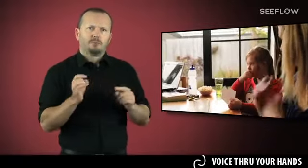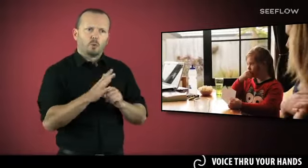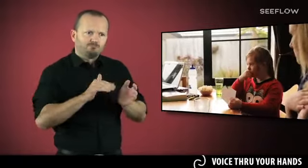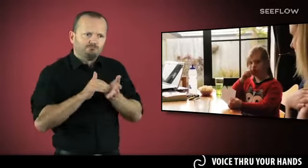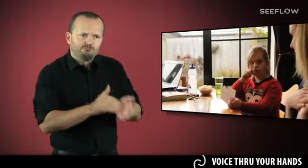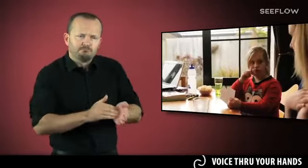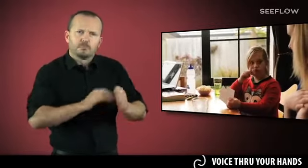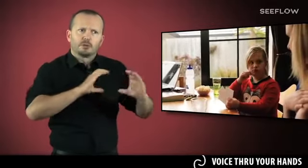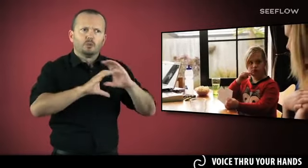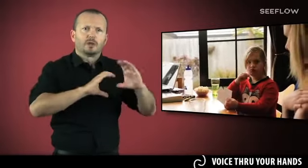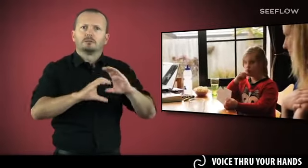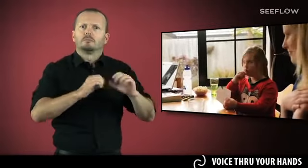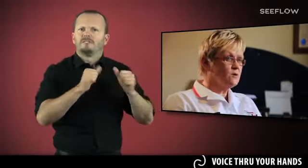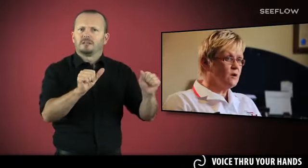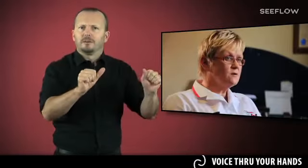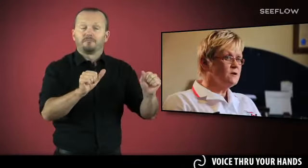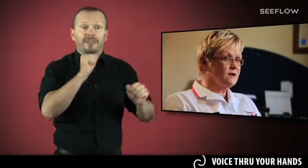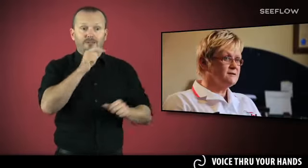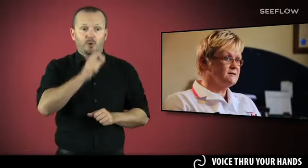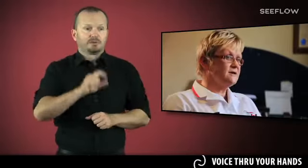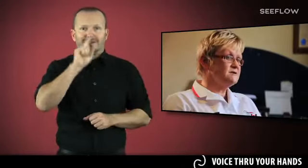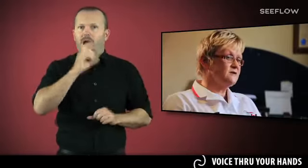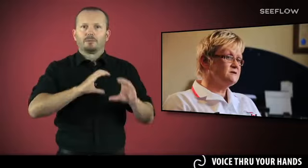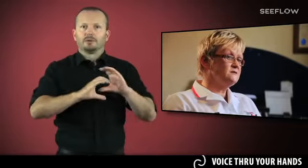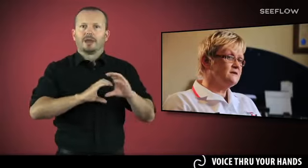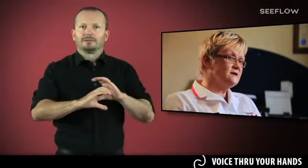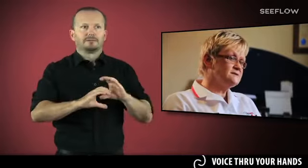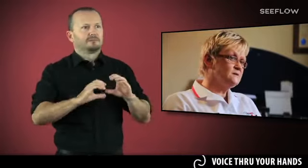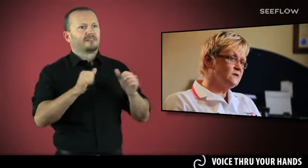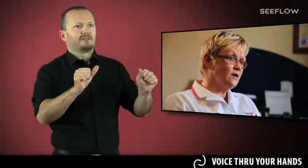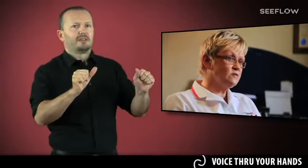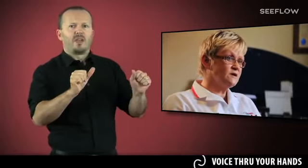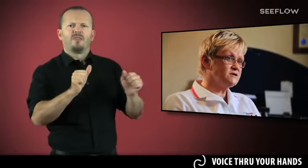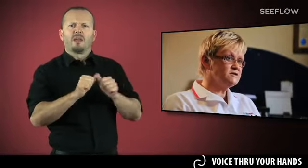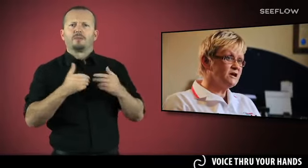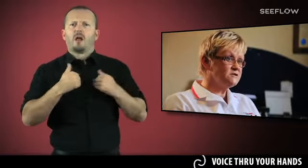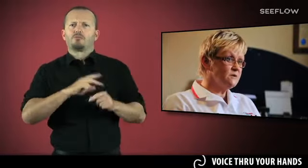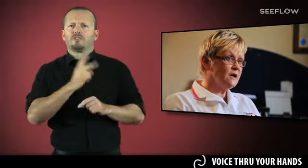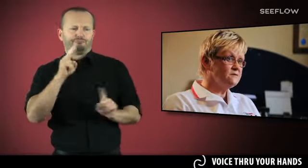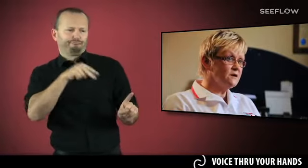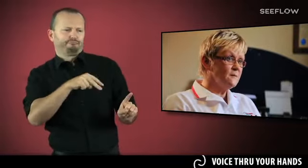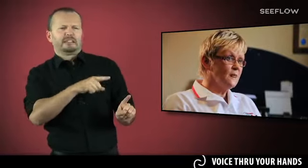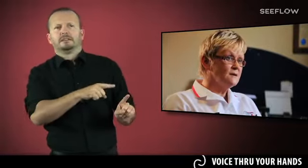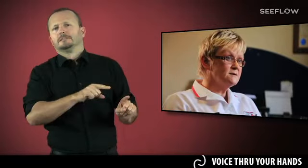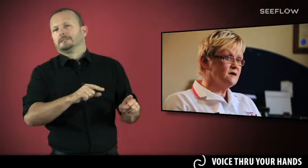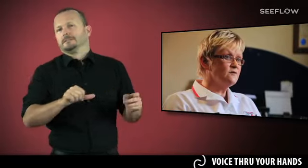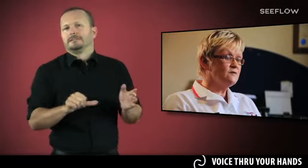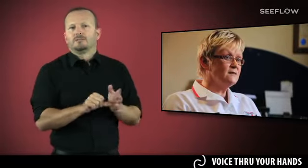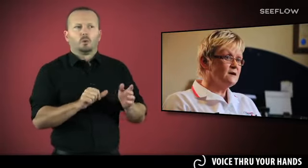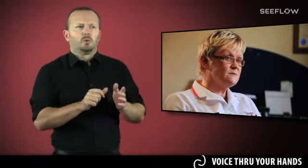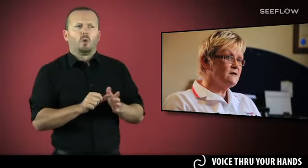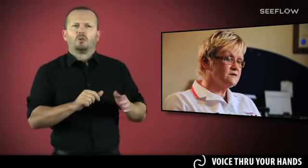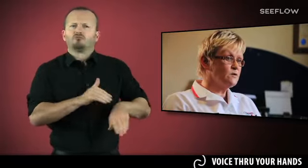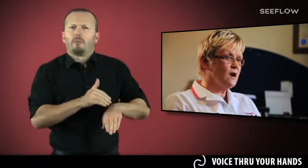more effectively, because quite often when people can't communicate their needs effectively, then they're seen by the health profession as challenging behaviour, so therefore